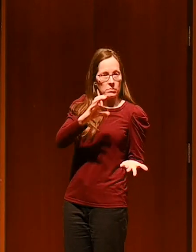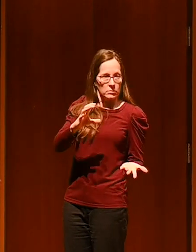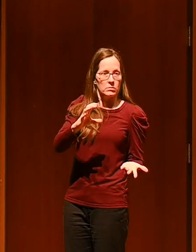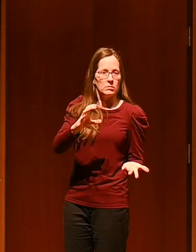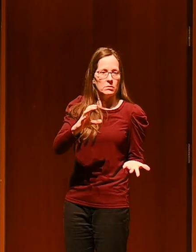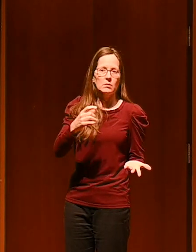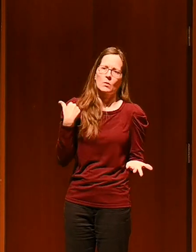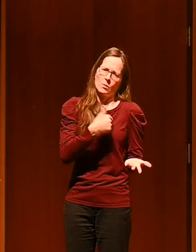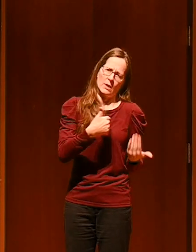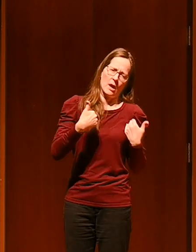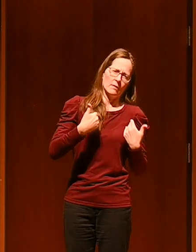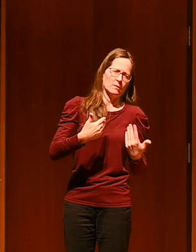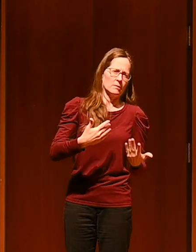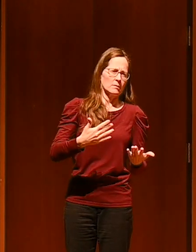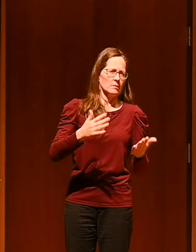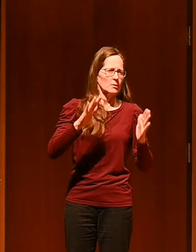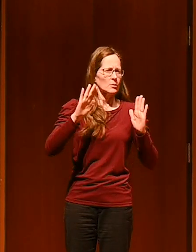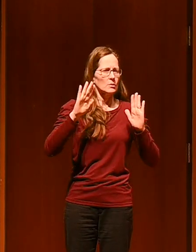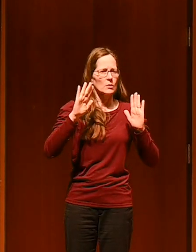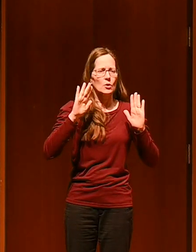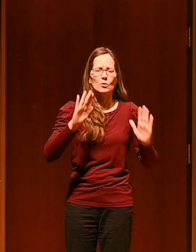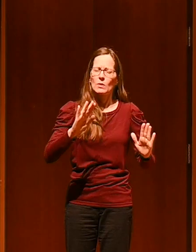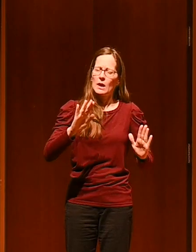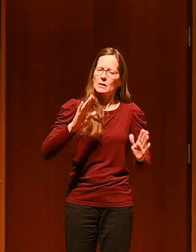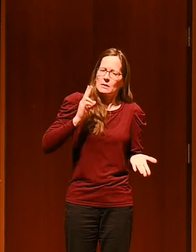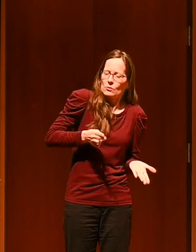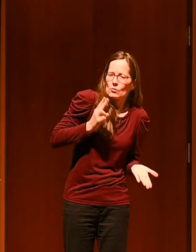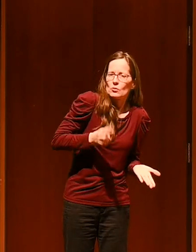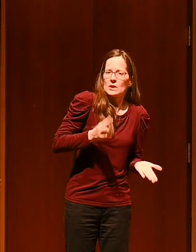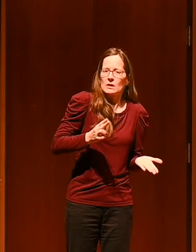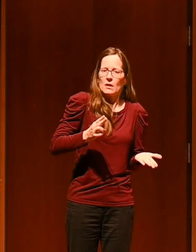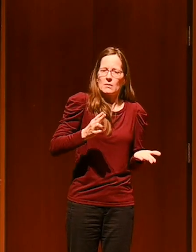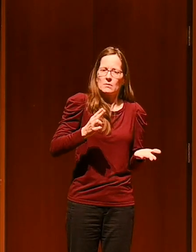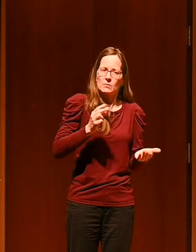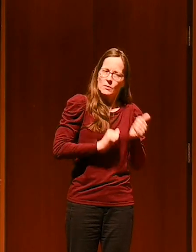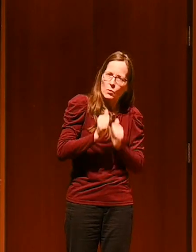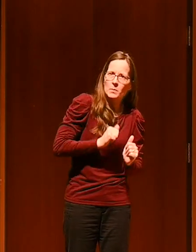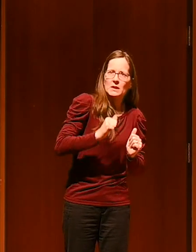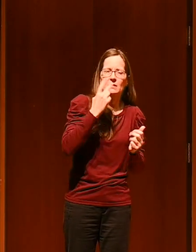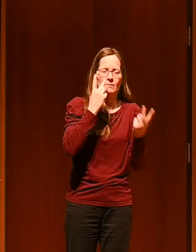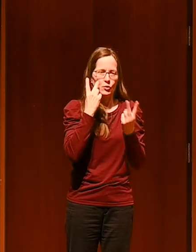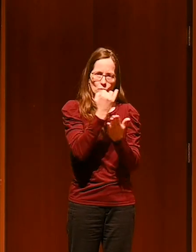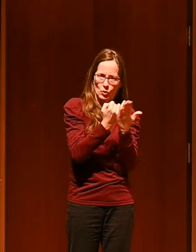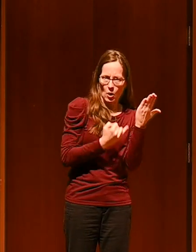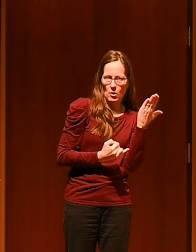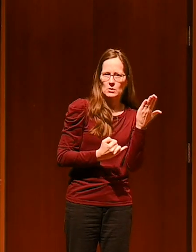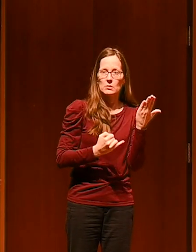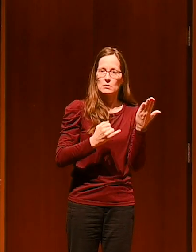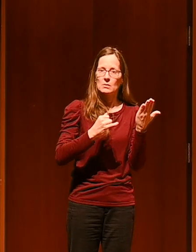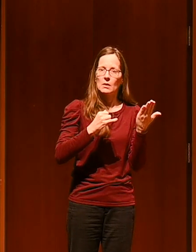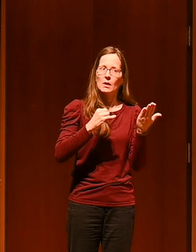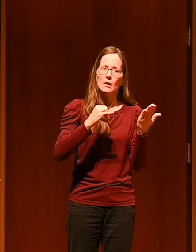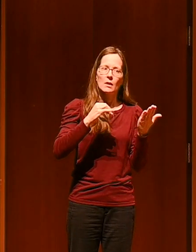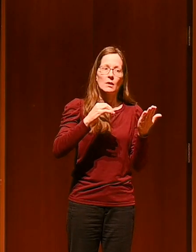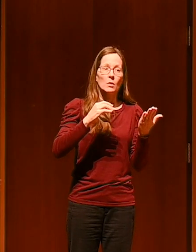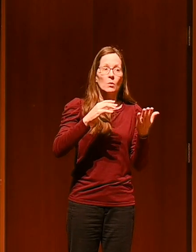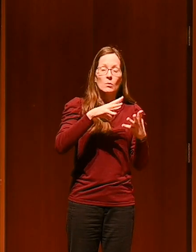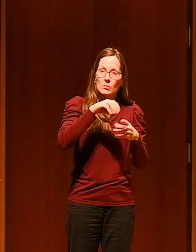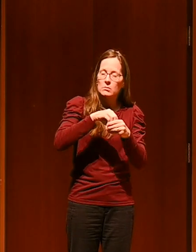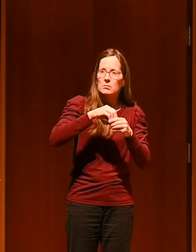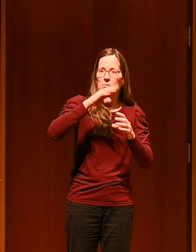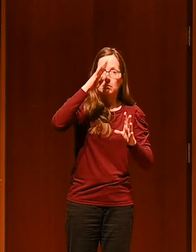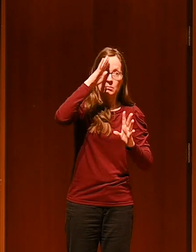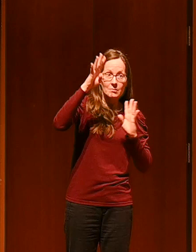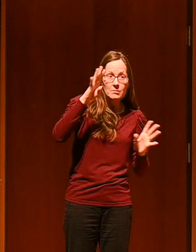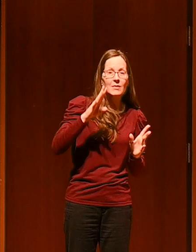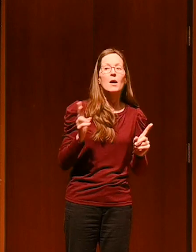great generation of artists coming through the visual and performing arts, but not just that, the artistry that takes place in the creativity of our applied